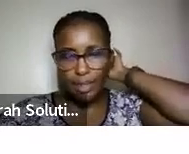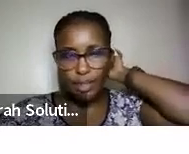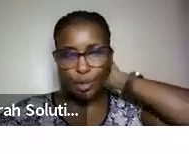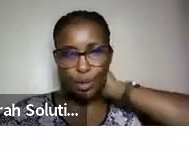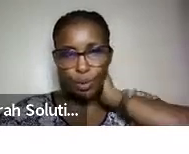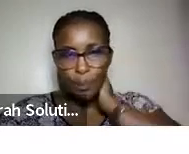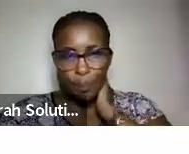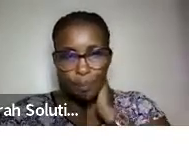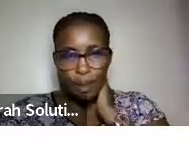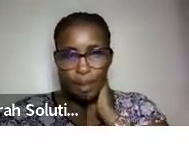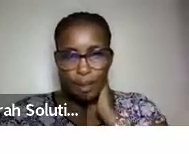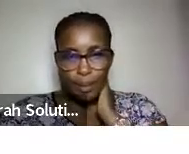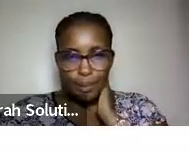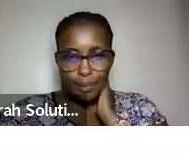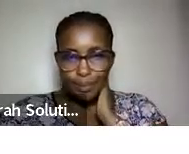how they can reach to you.